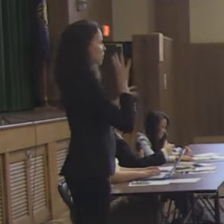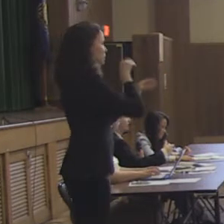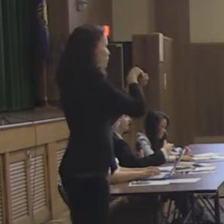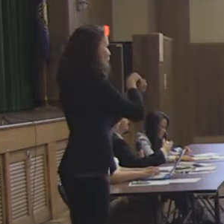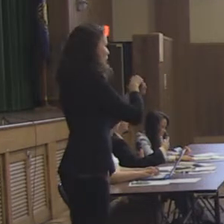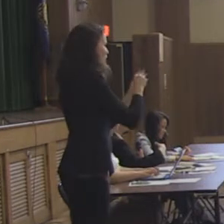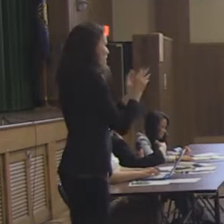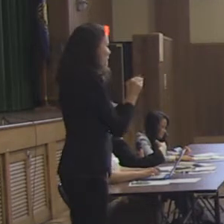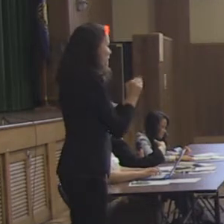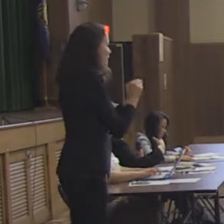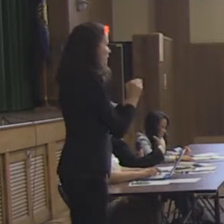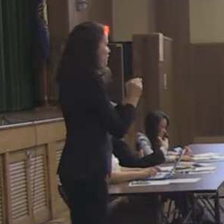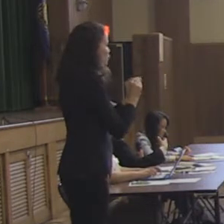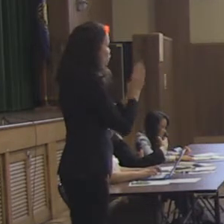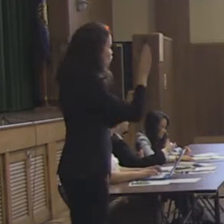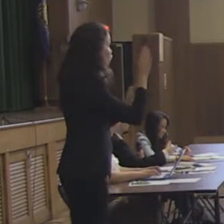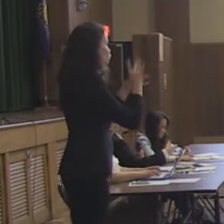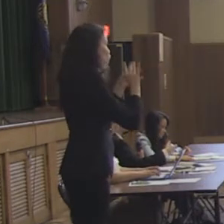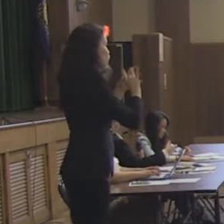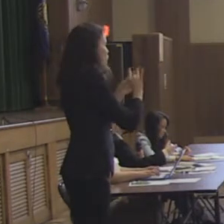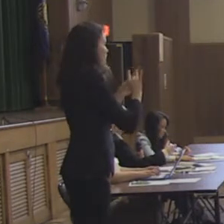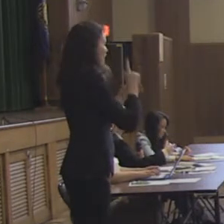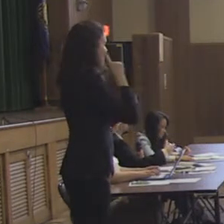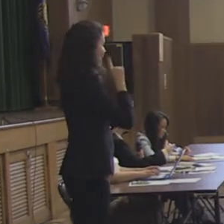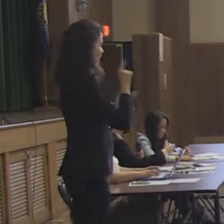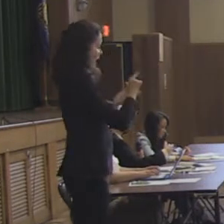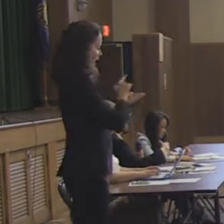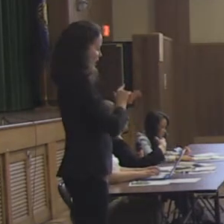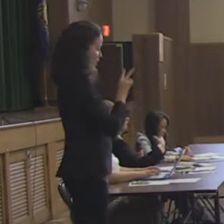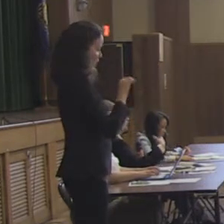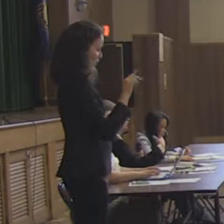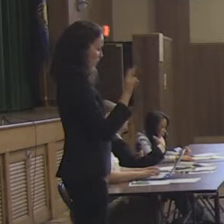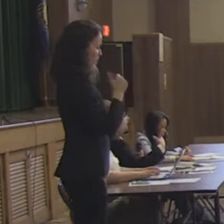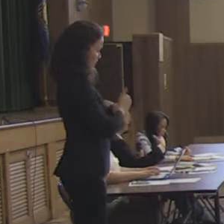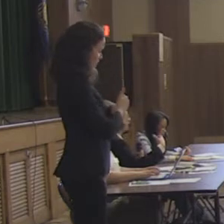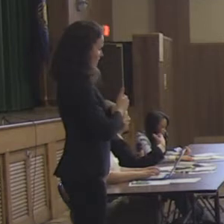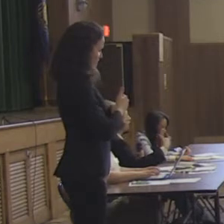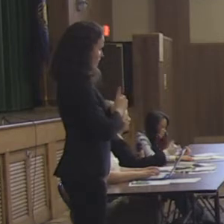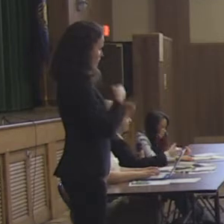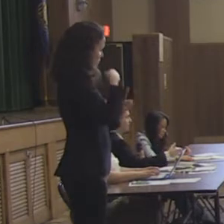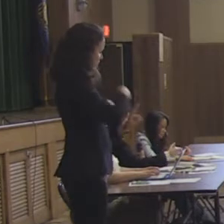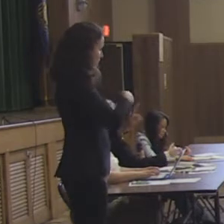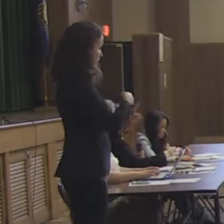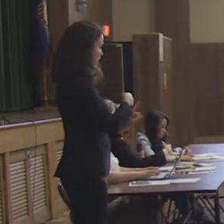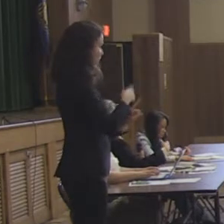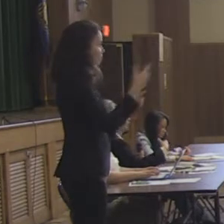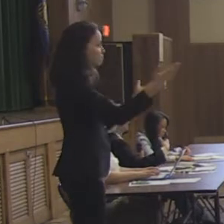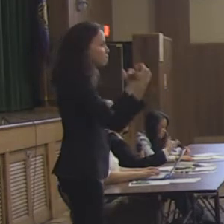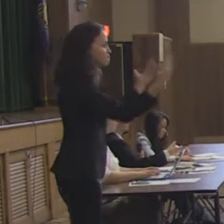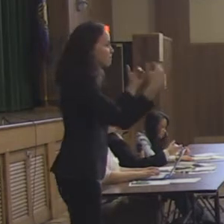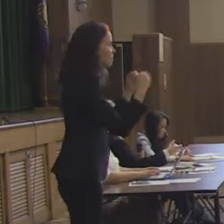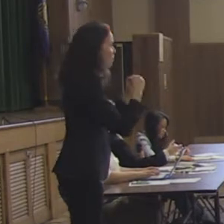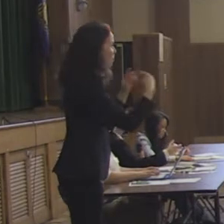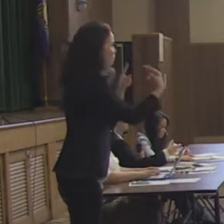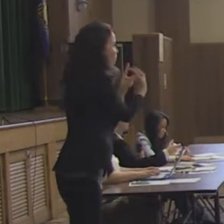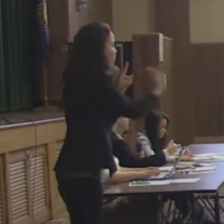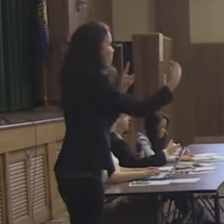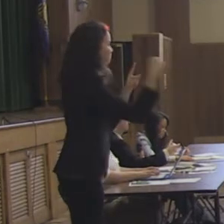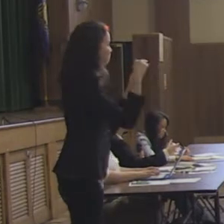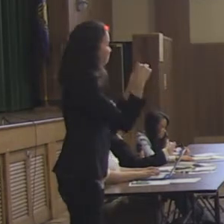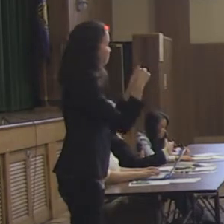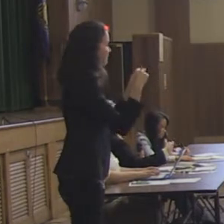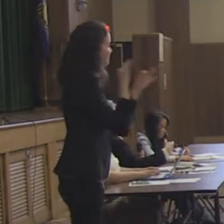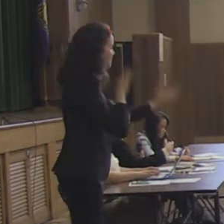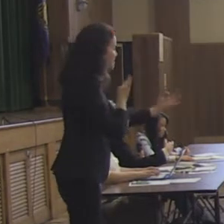process, and as I understand it, when Act 203 went into place, the idea was to garner more public input and to get more expertise from the